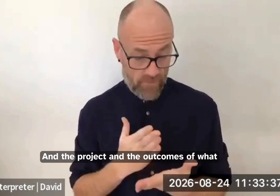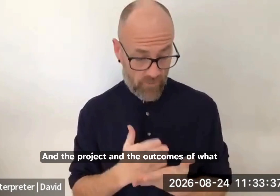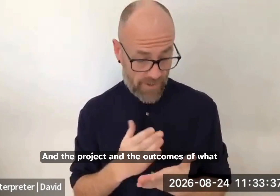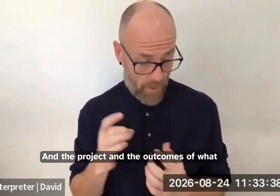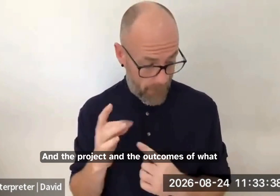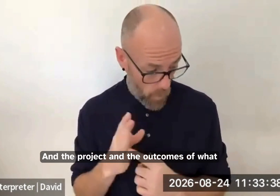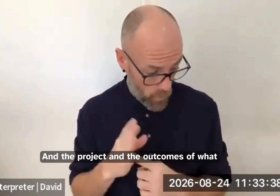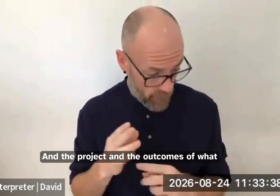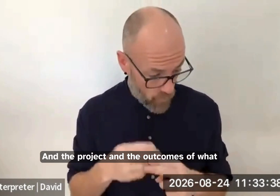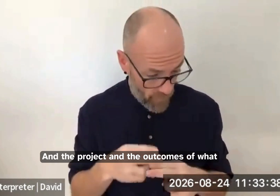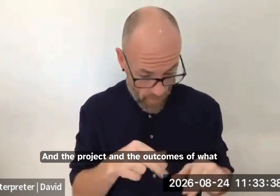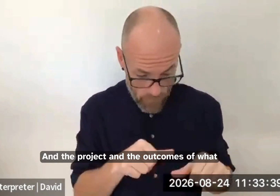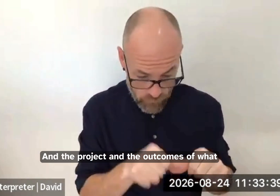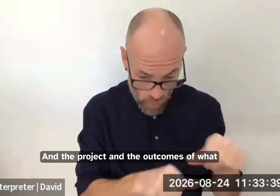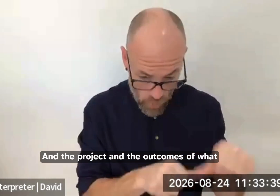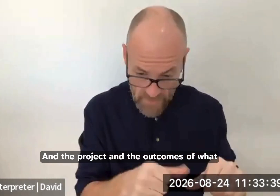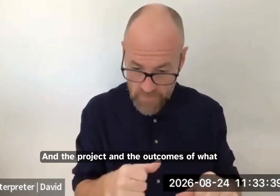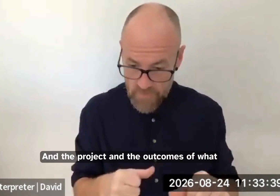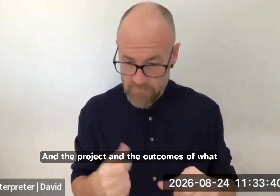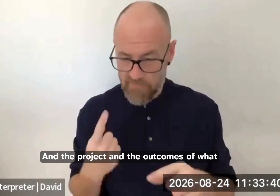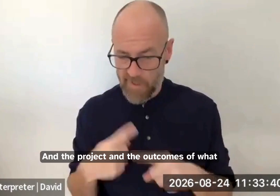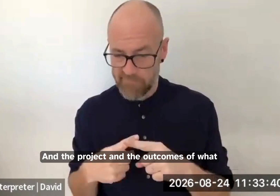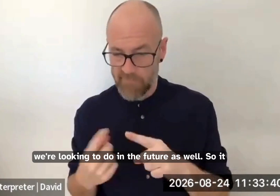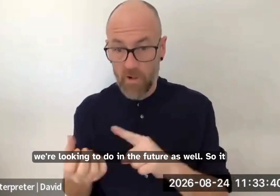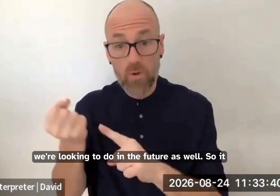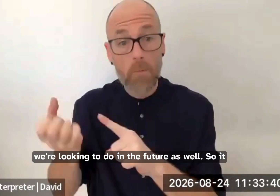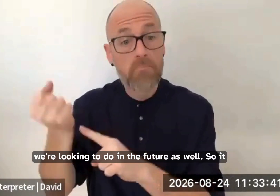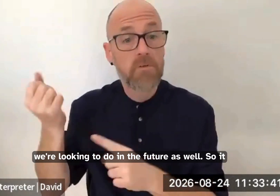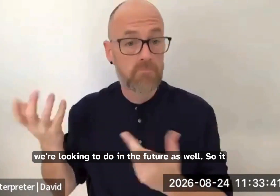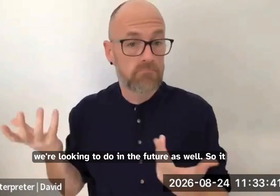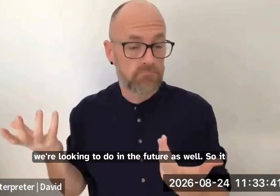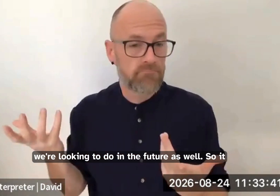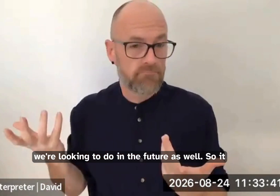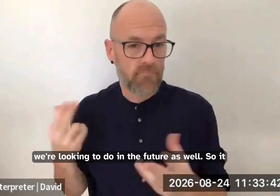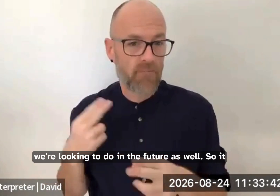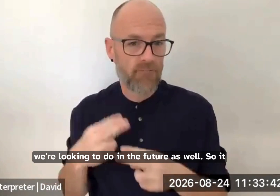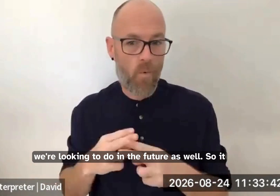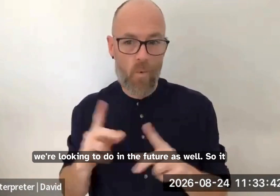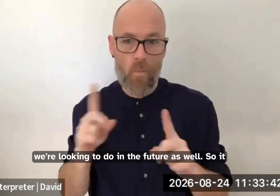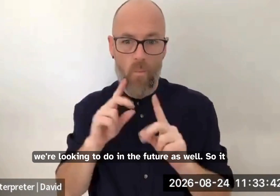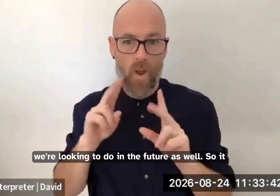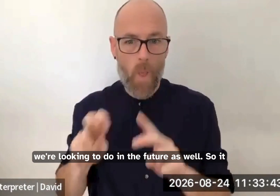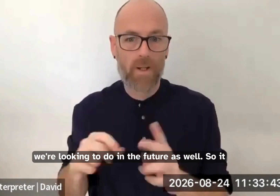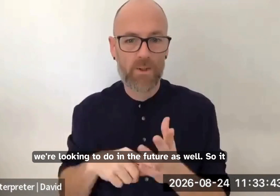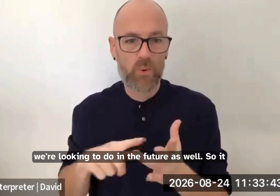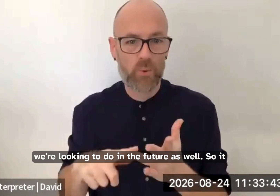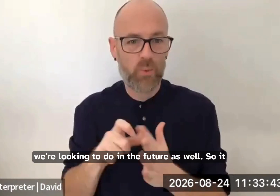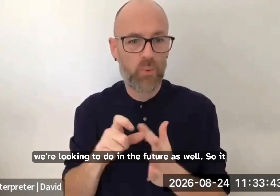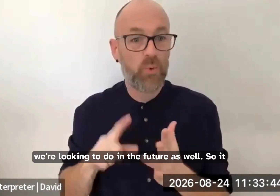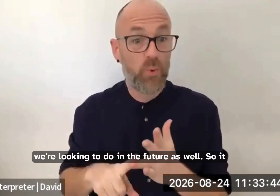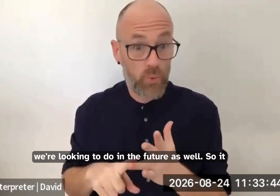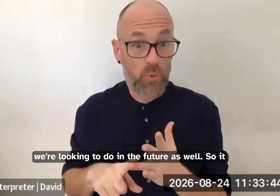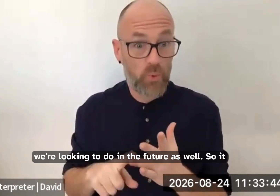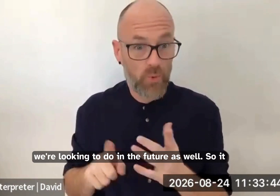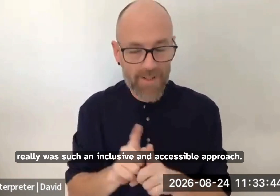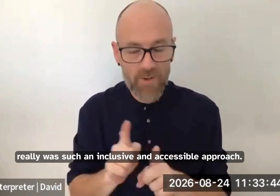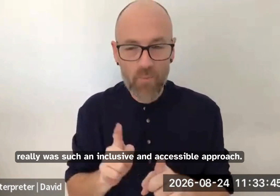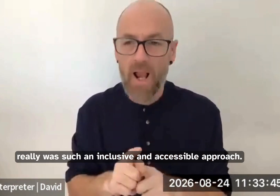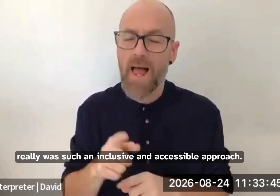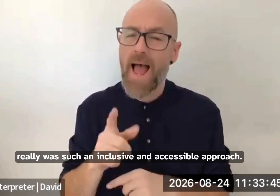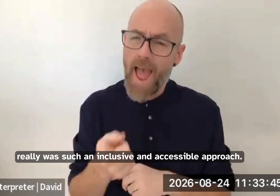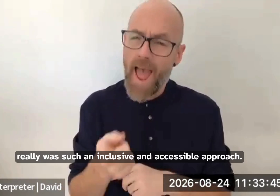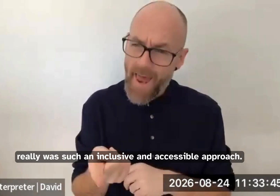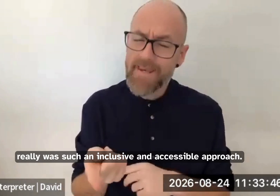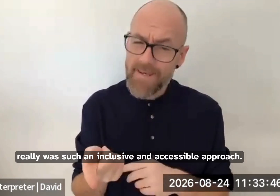the project and the outcomes of what we're looking to do in the future as well. So it